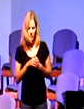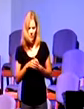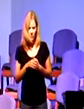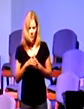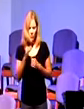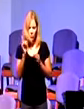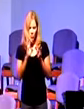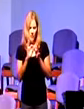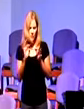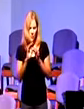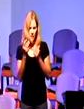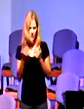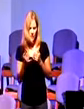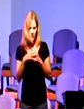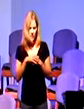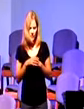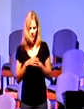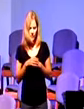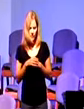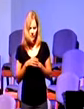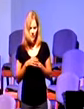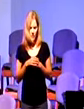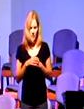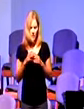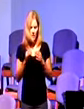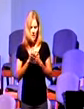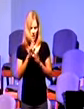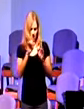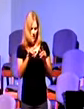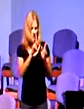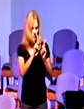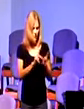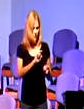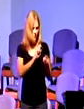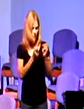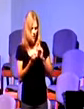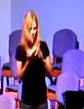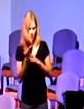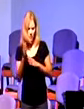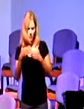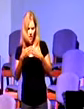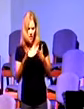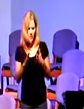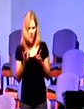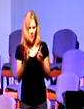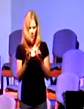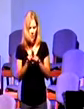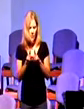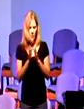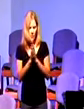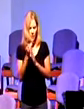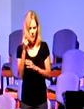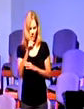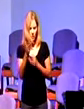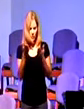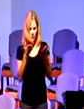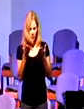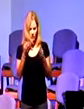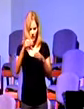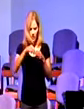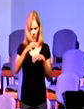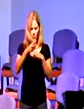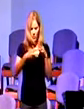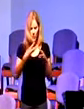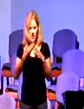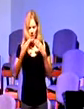one story today that was a person that was changed, Lord, through this box. We also pray, Lord, for those serving around the world.